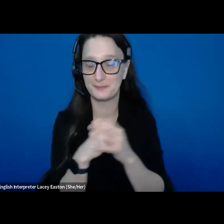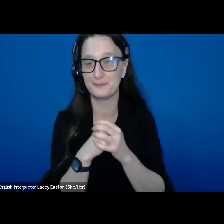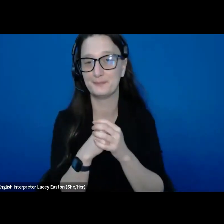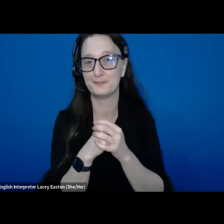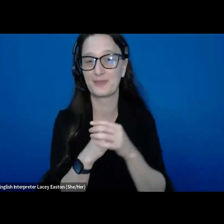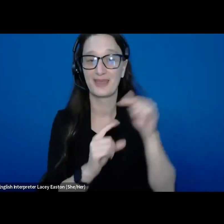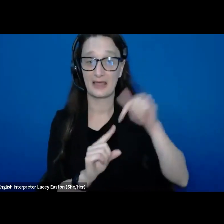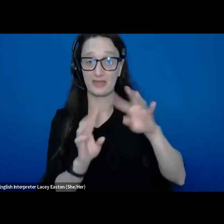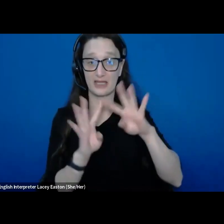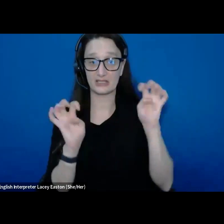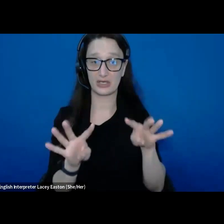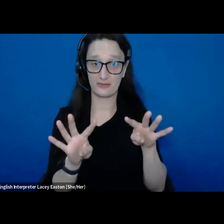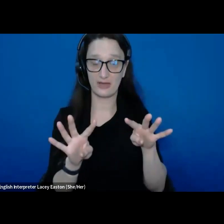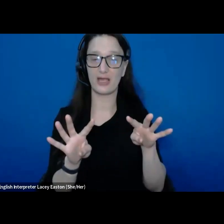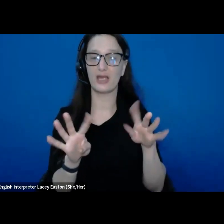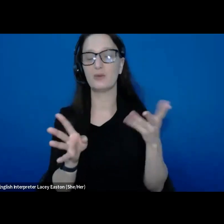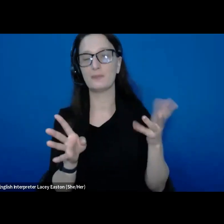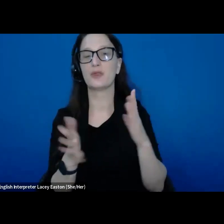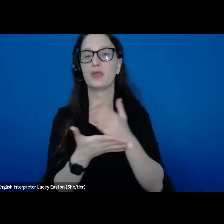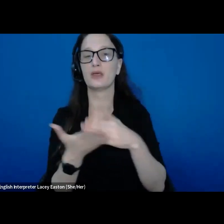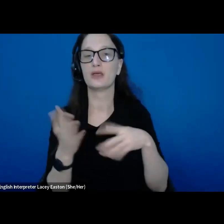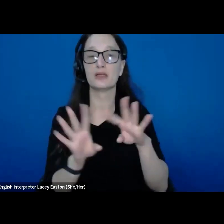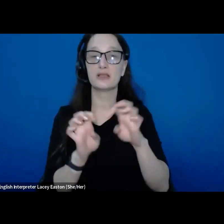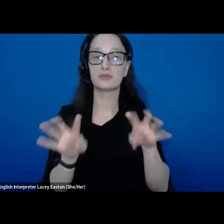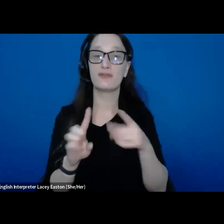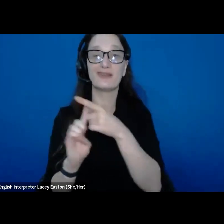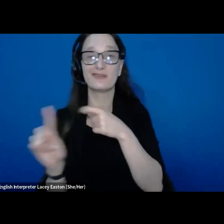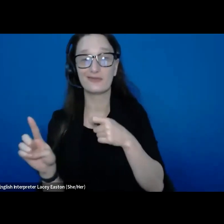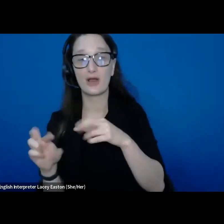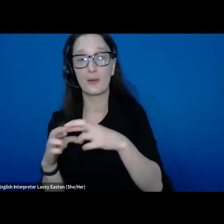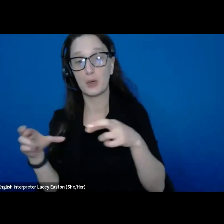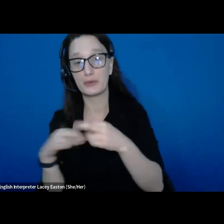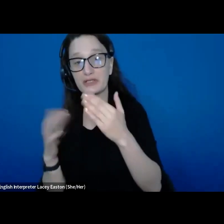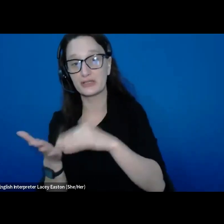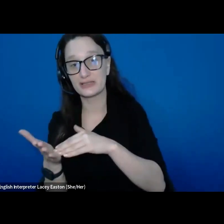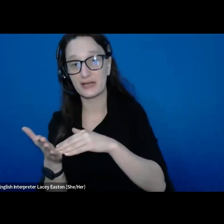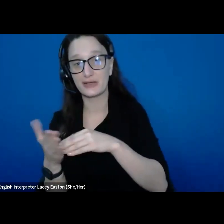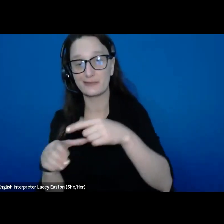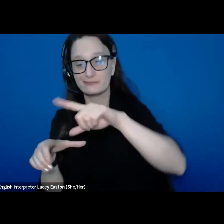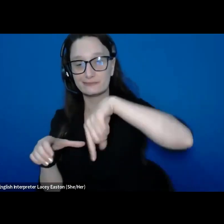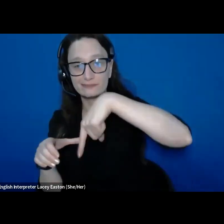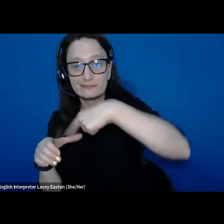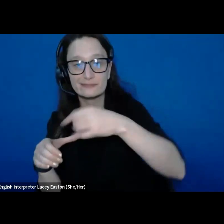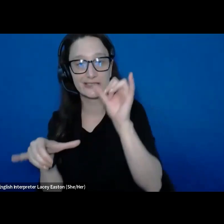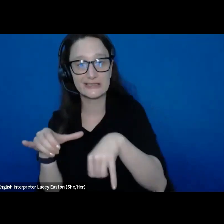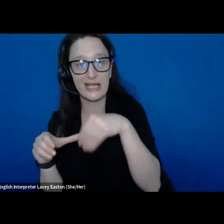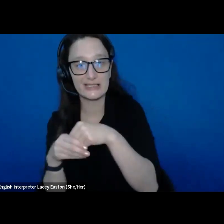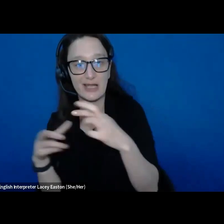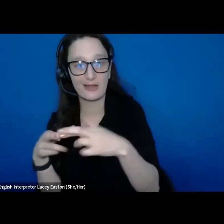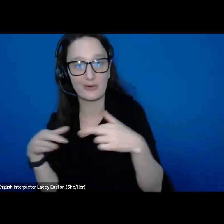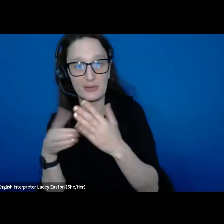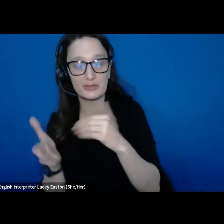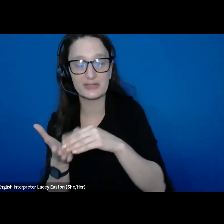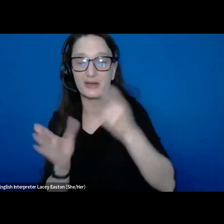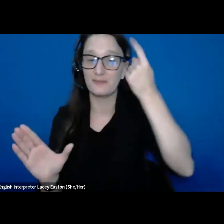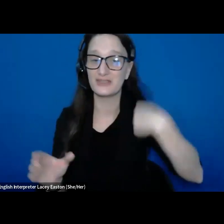survey. Some surveys go out from the regional center and it's to the regional center. This is one that's hosted by us, and so the information